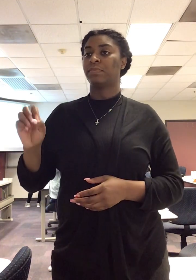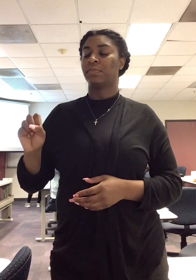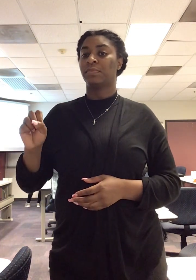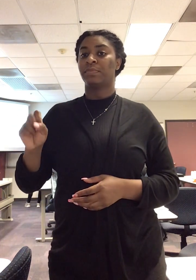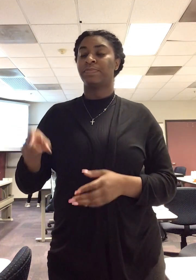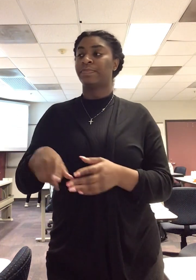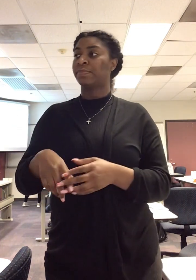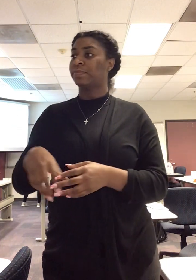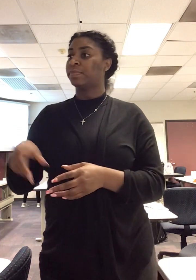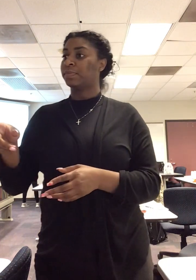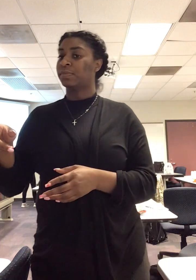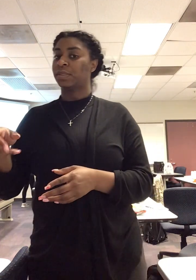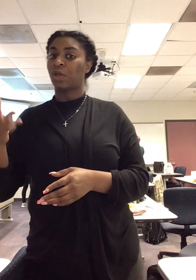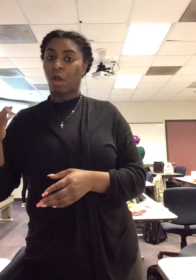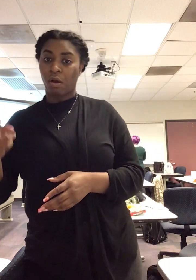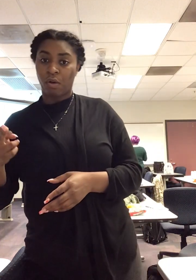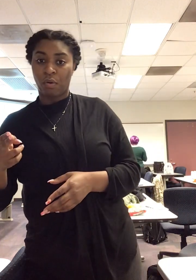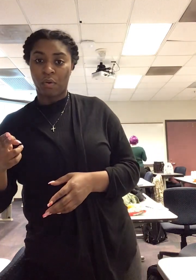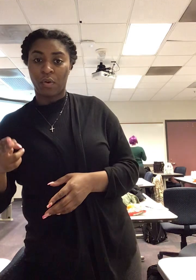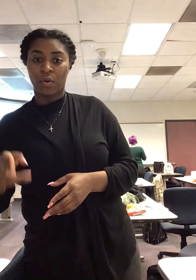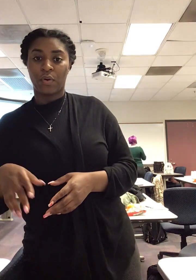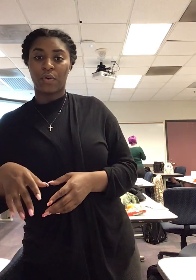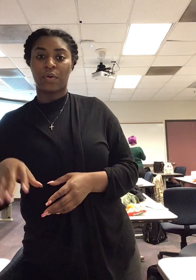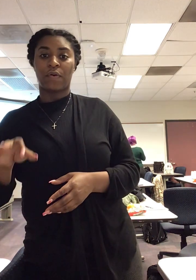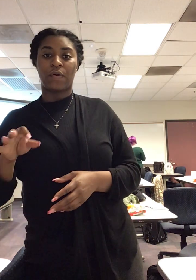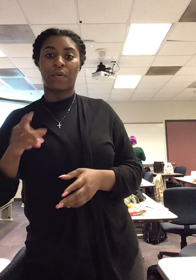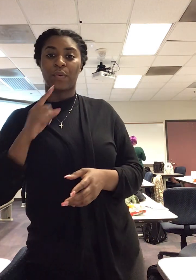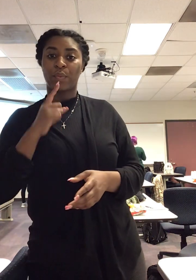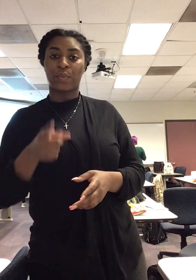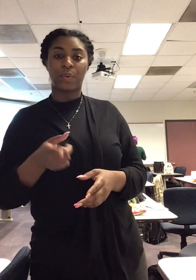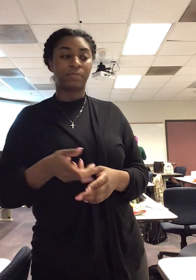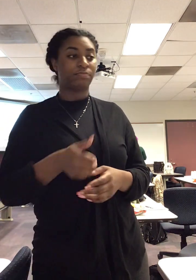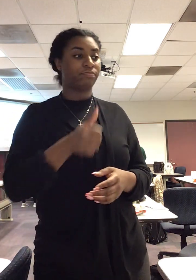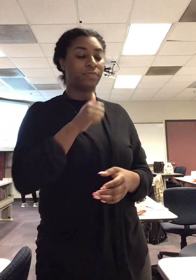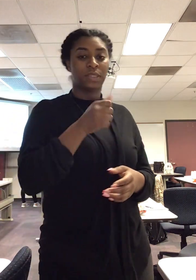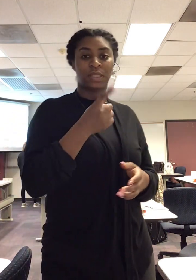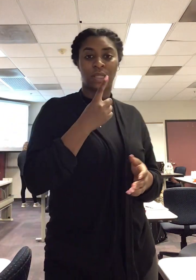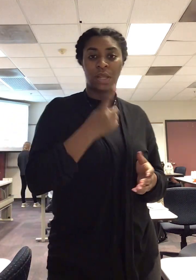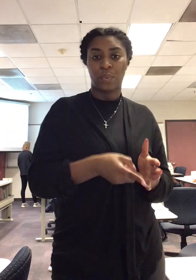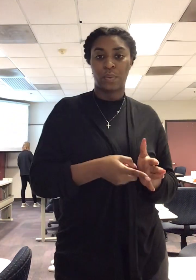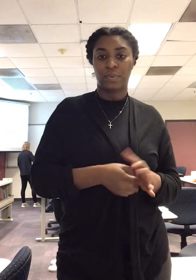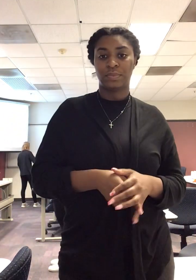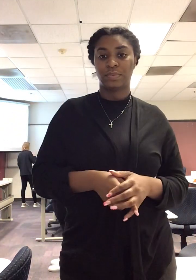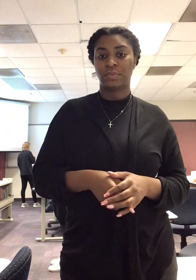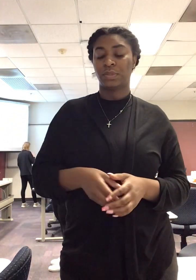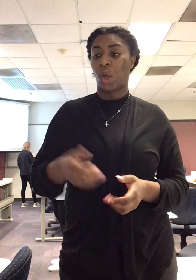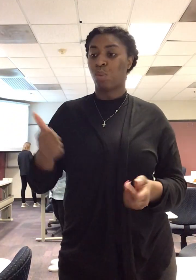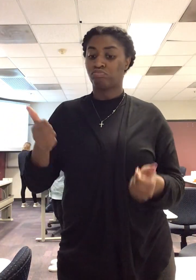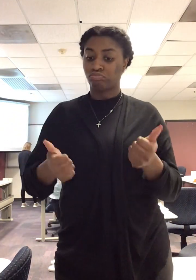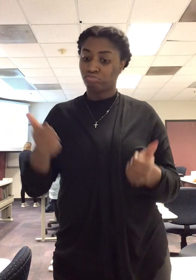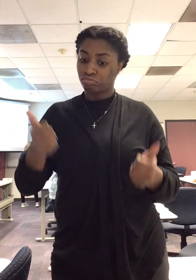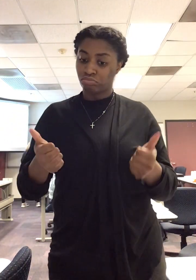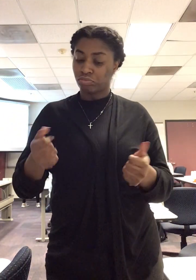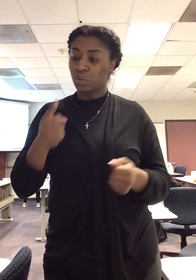last few pages, I want you to decide. You've got to pick a side. Is it historical or is it realistic? Which one does it belong to more? Okay? Can